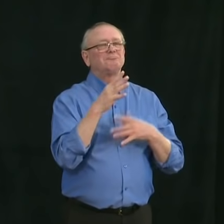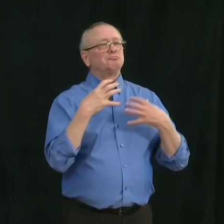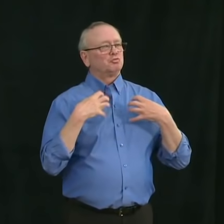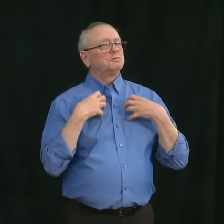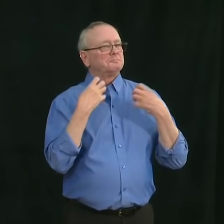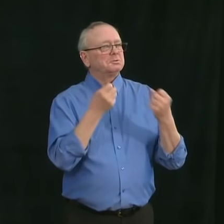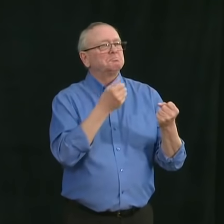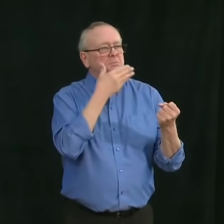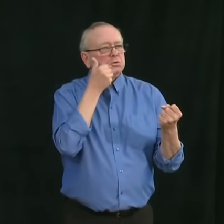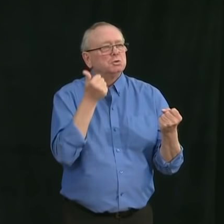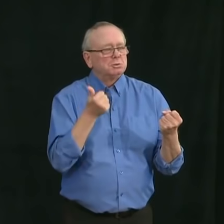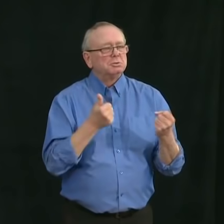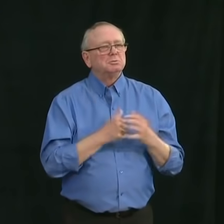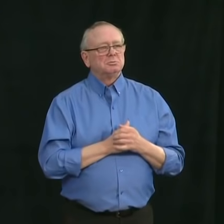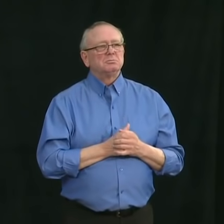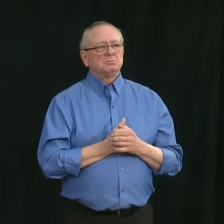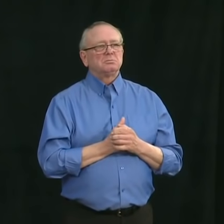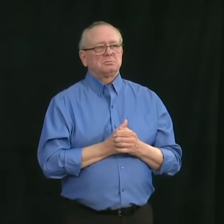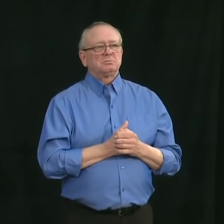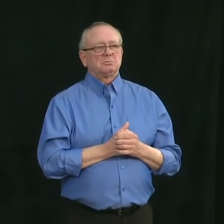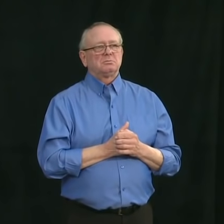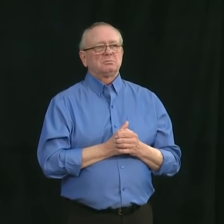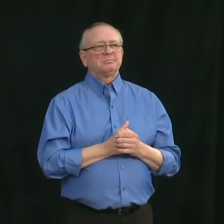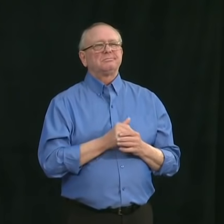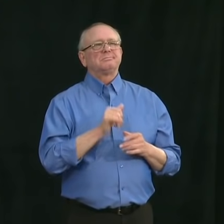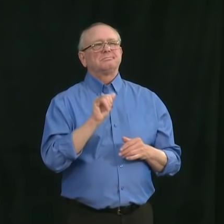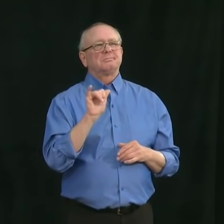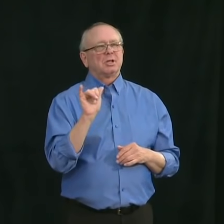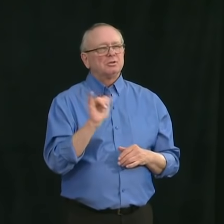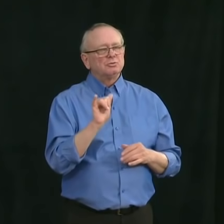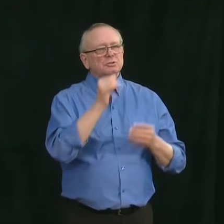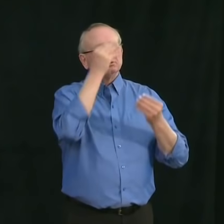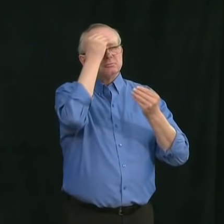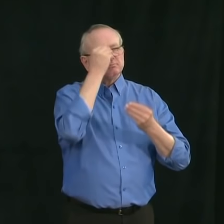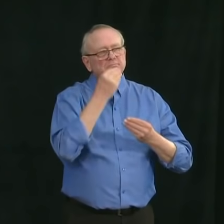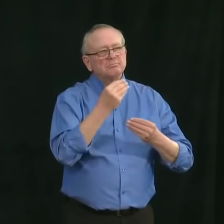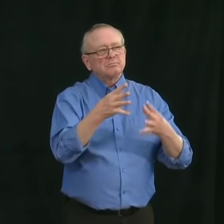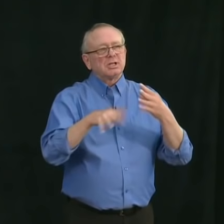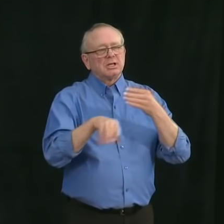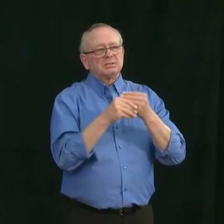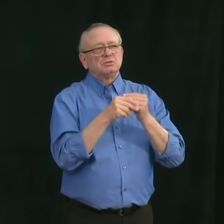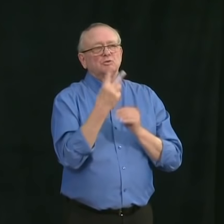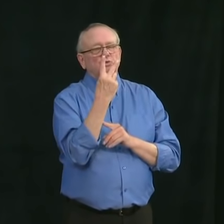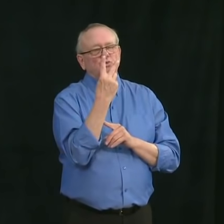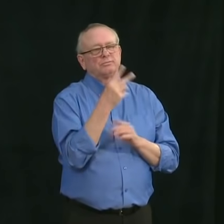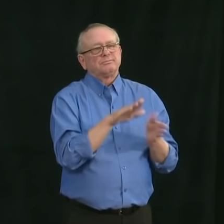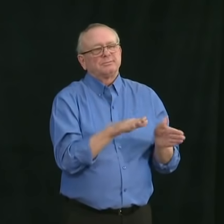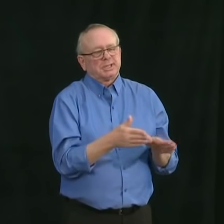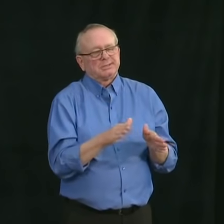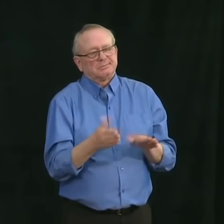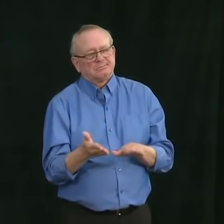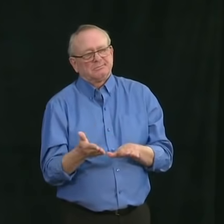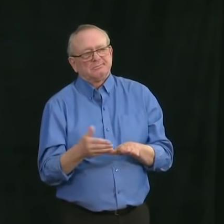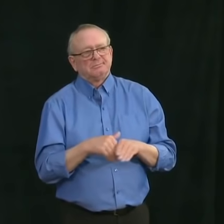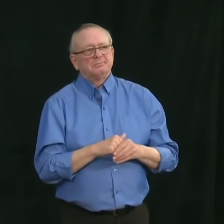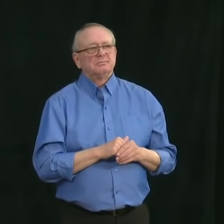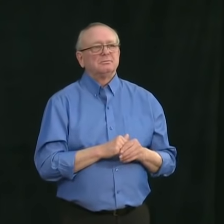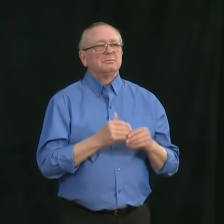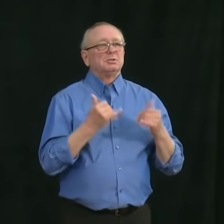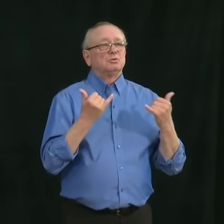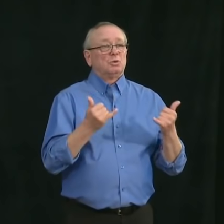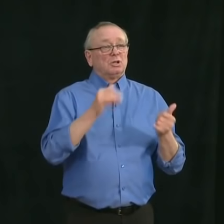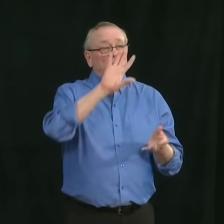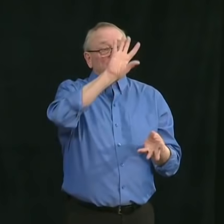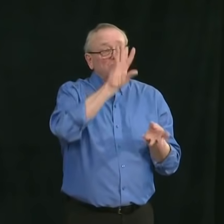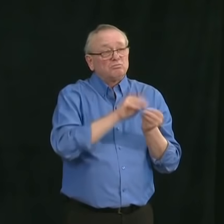COVID-19. I must also report that there have been 2 additional deaths in the province. This brings the total number of lives